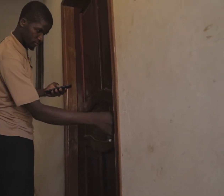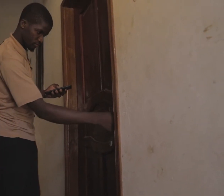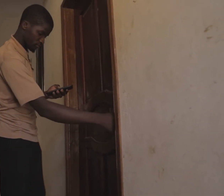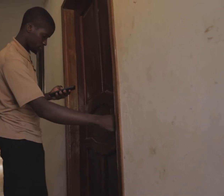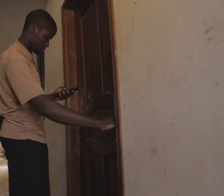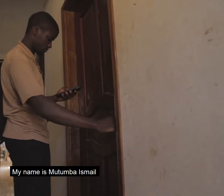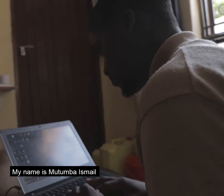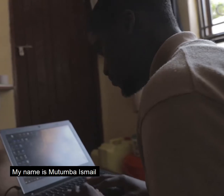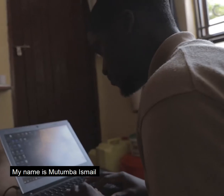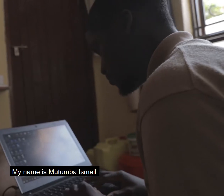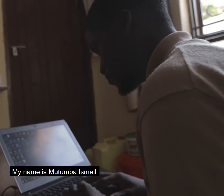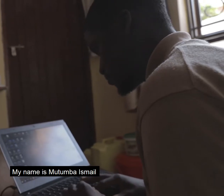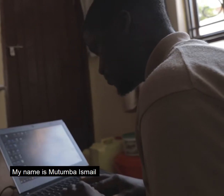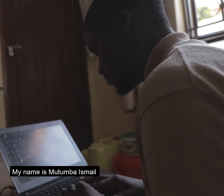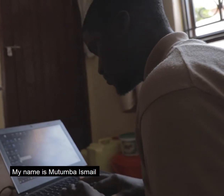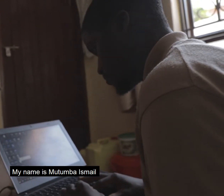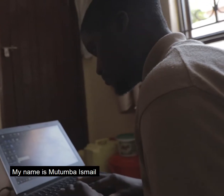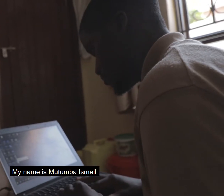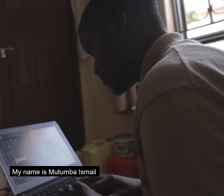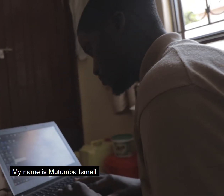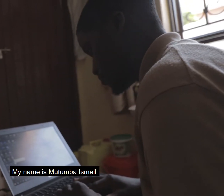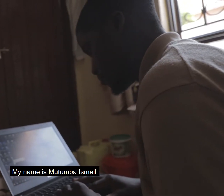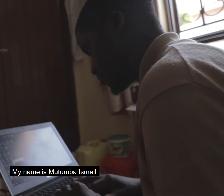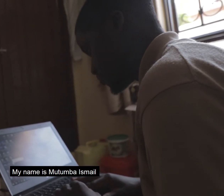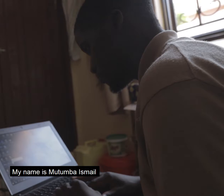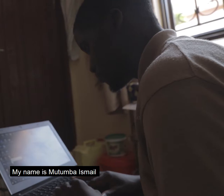My name is Mutumba Ismail.